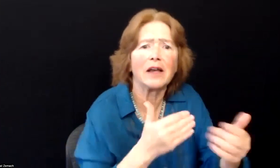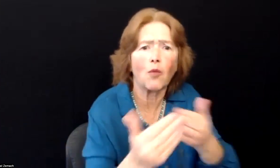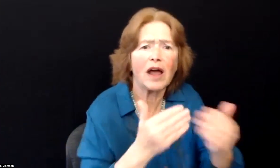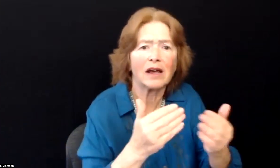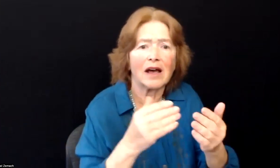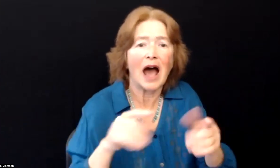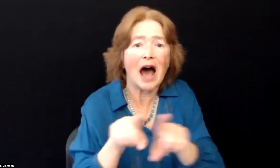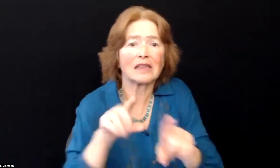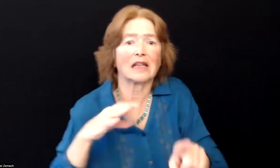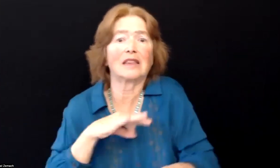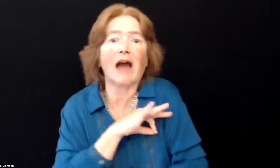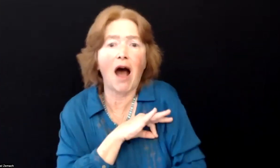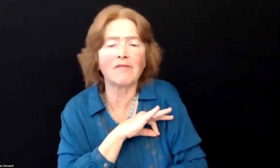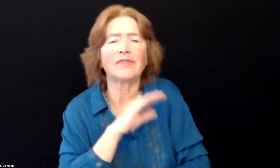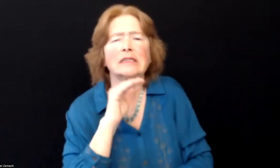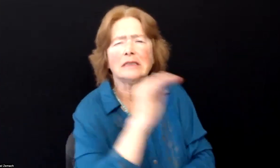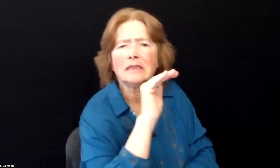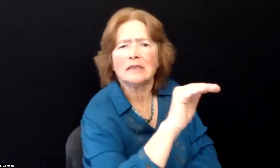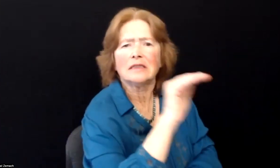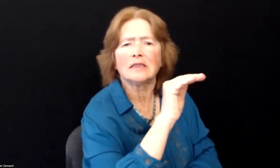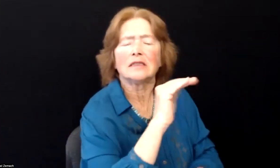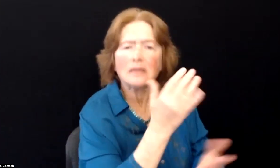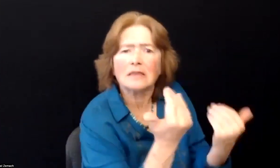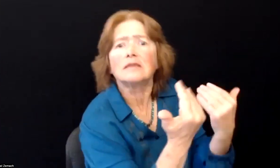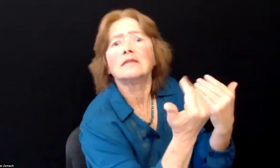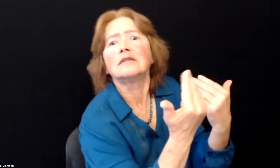to the School for the Deaf and ask for